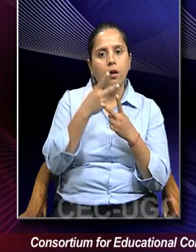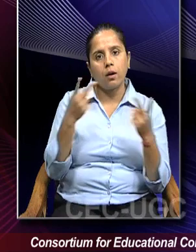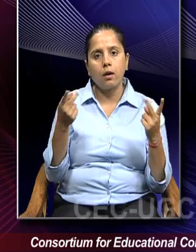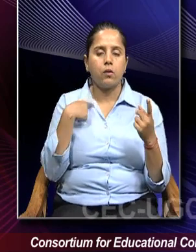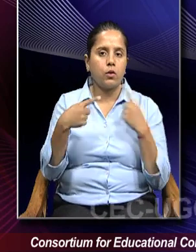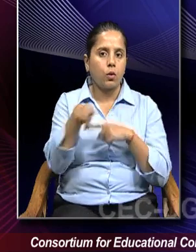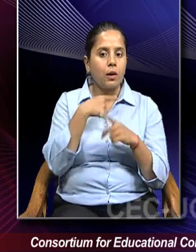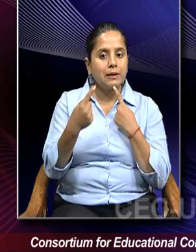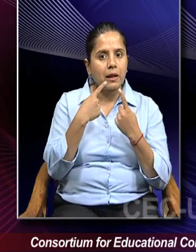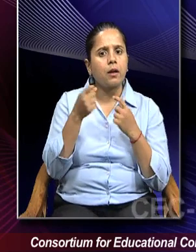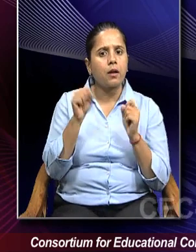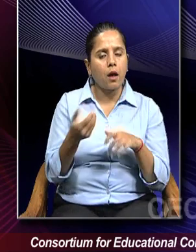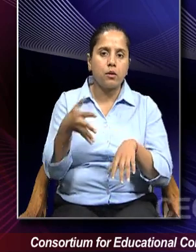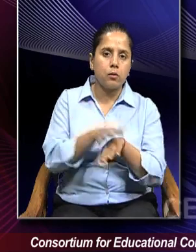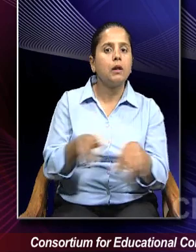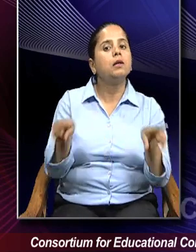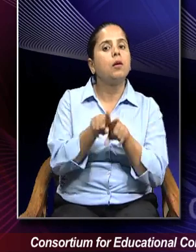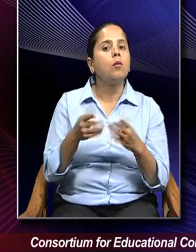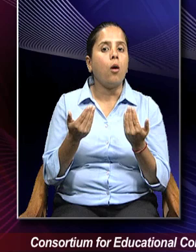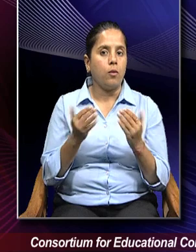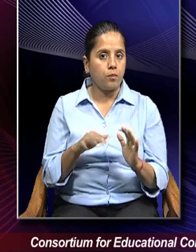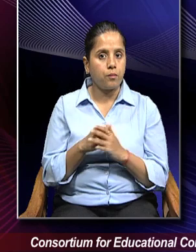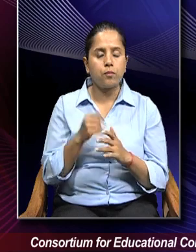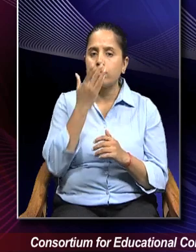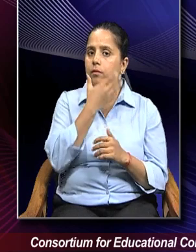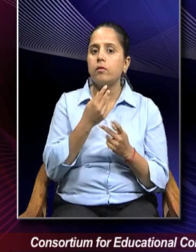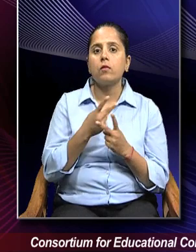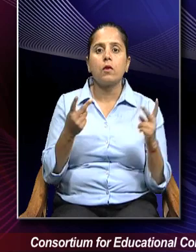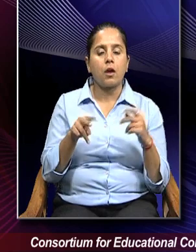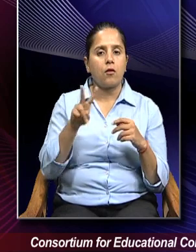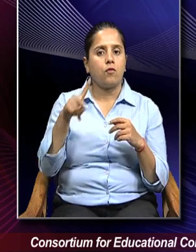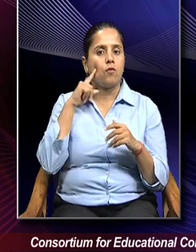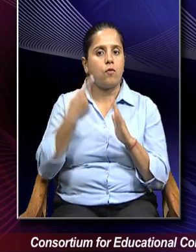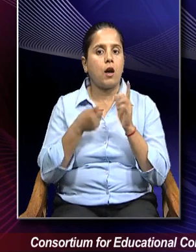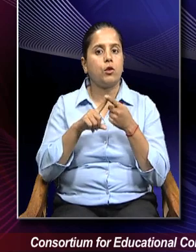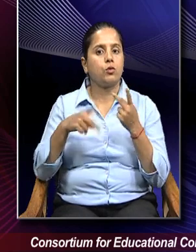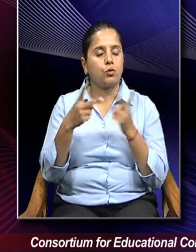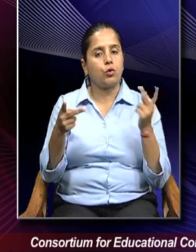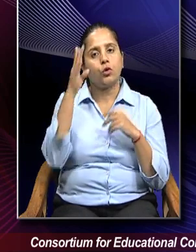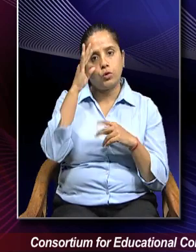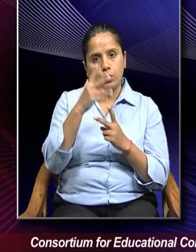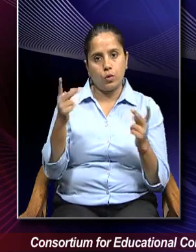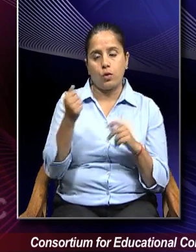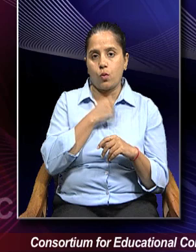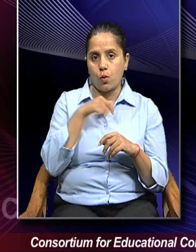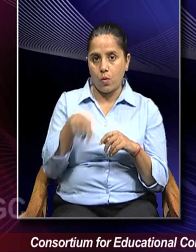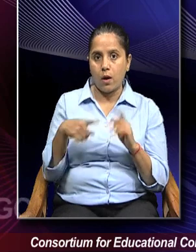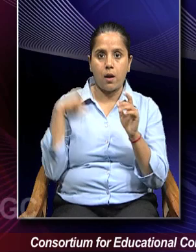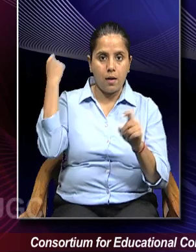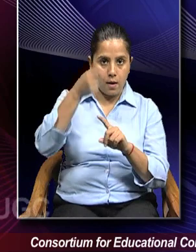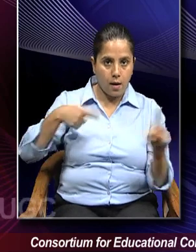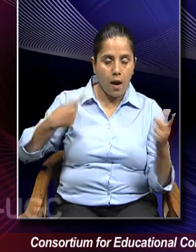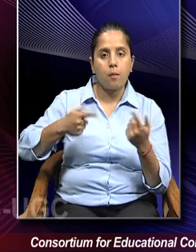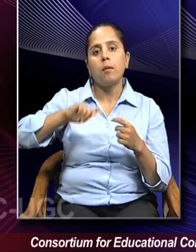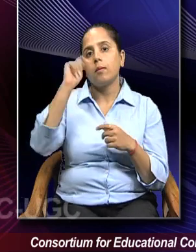speaking, the same can be implemented also, and that is the beauty of virtue theory. And our epics like Ramayana and Mahabharata